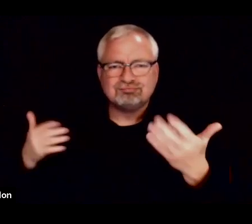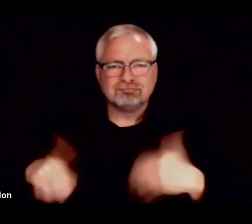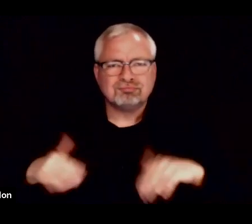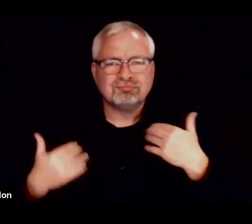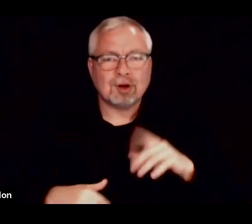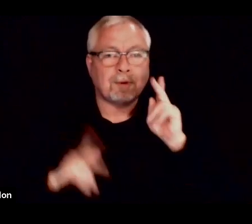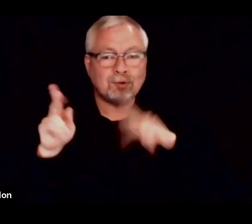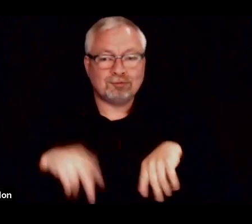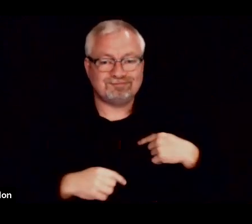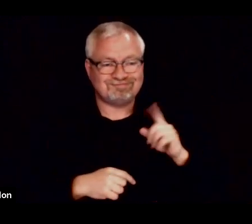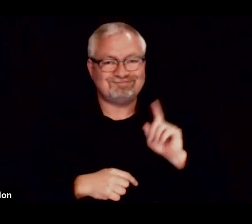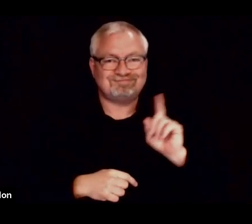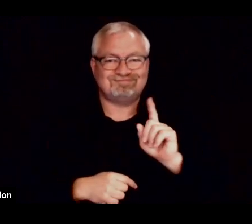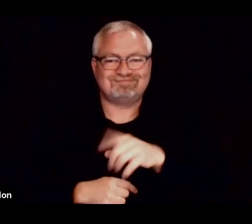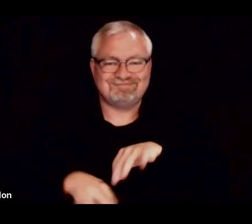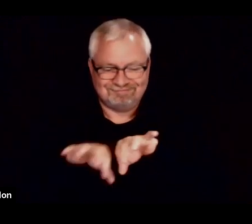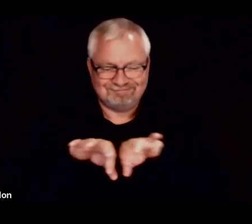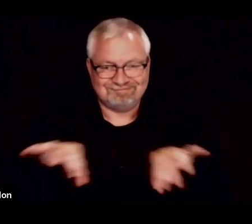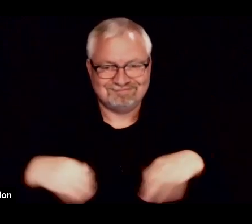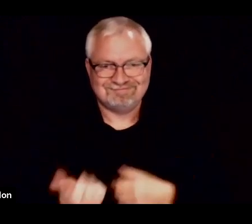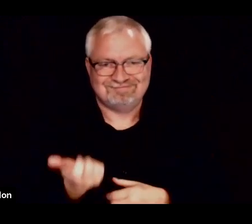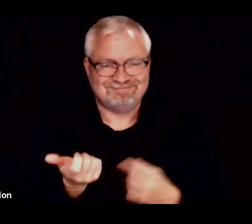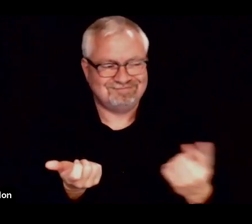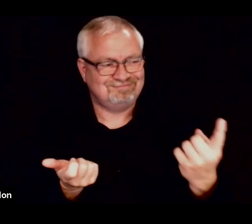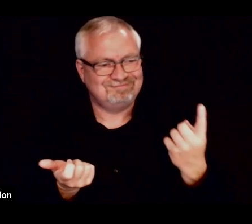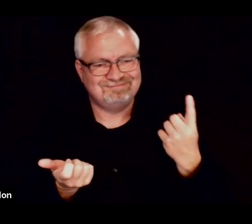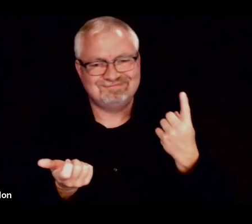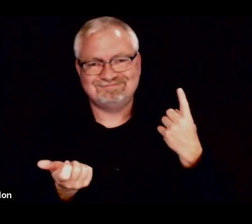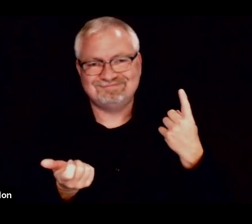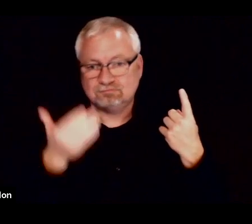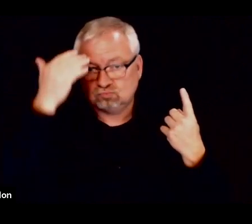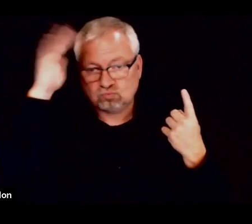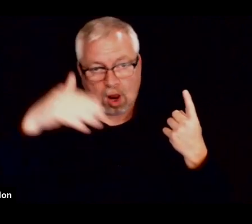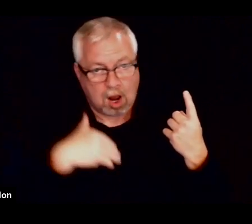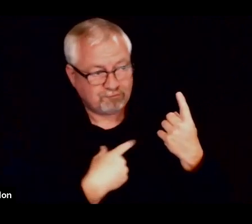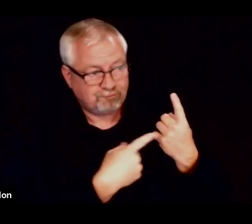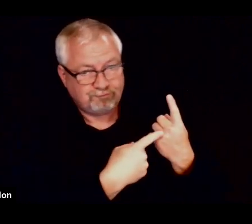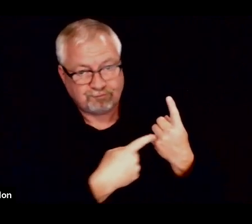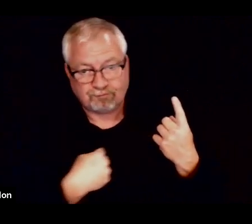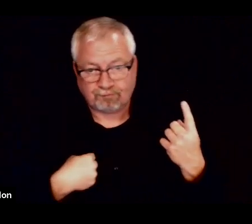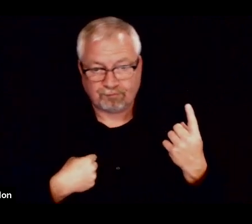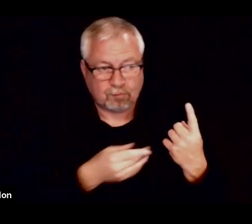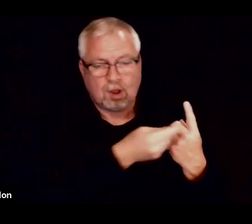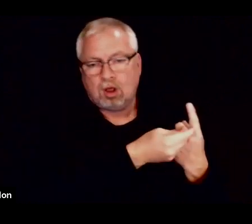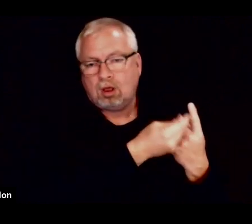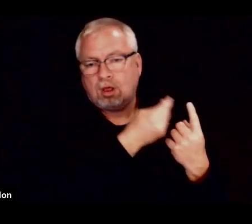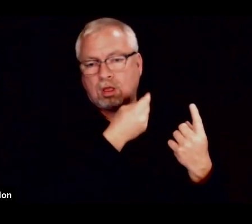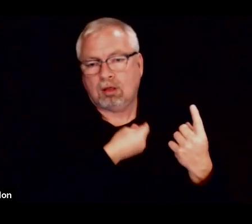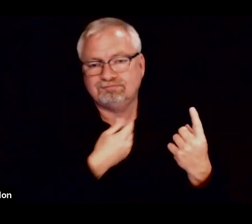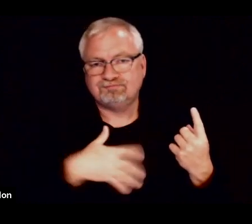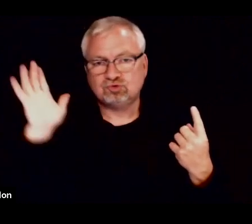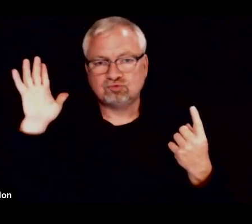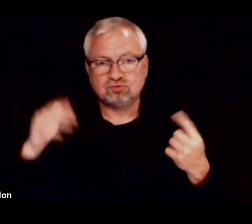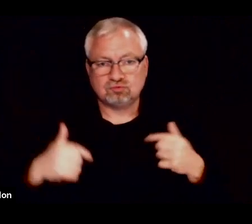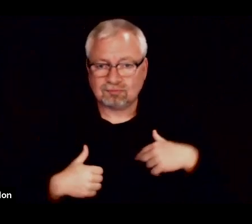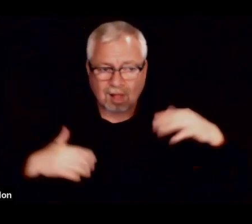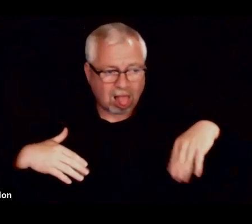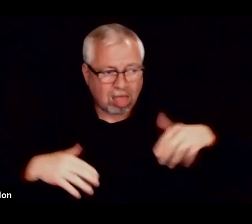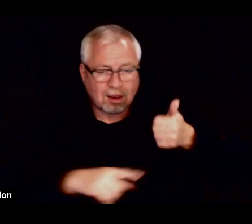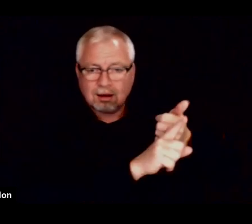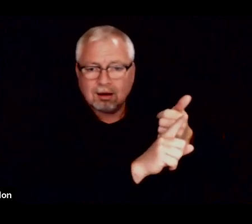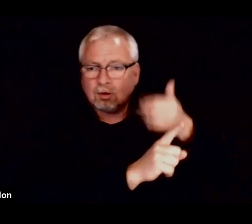Those two individuals did not yet know that they had been exposed and so were not in quarantine. And so this is just an example of